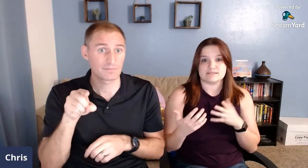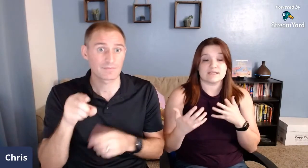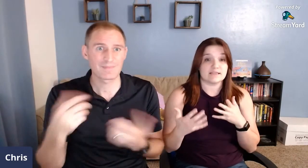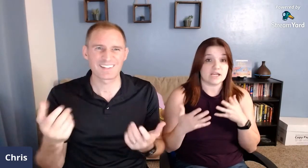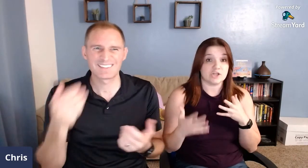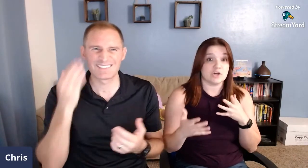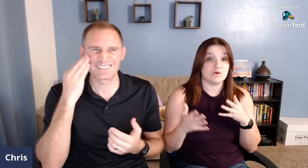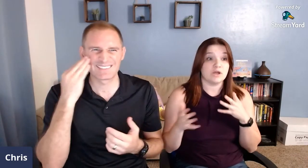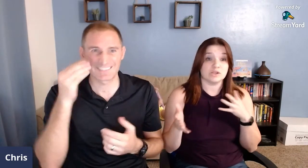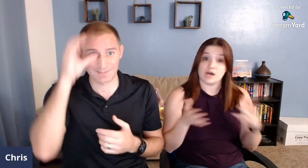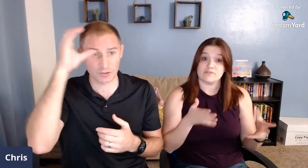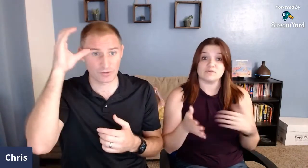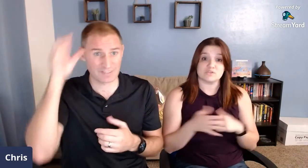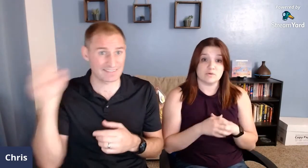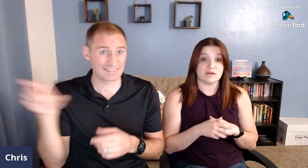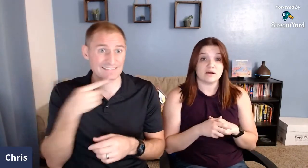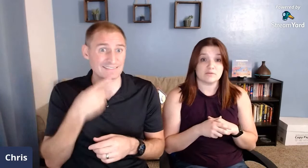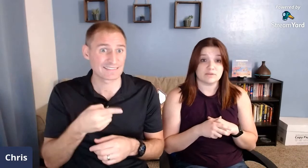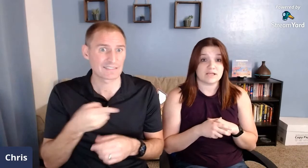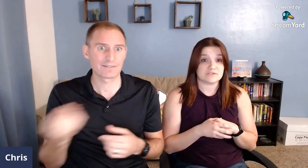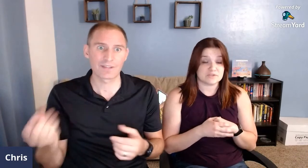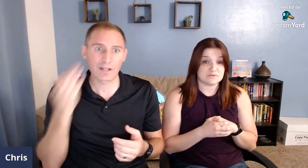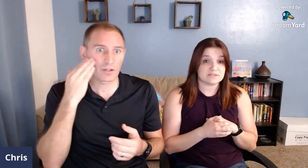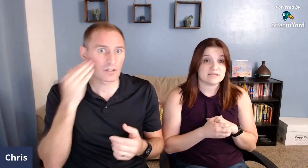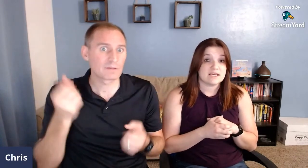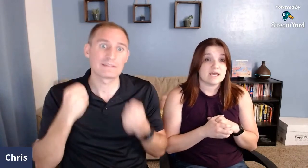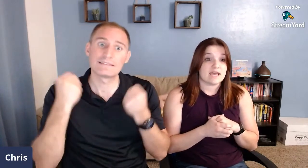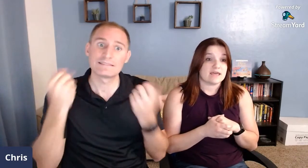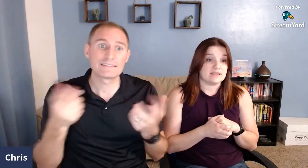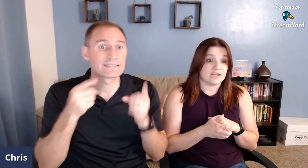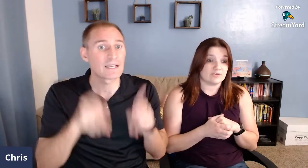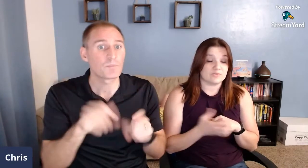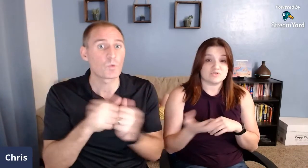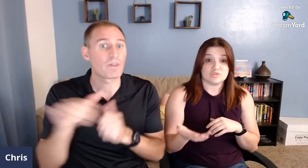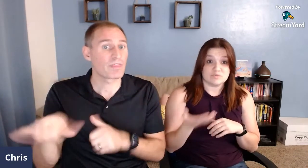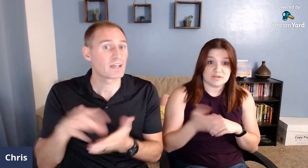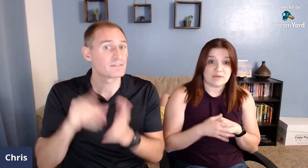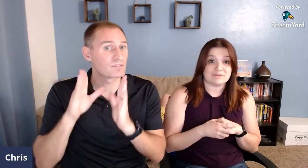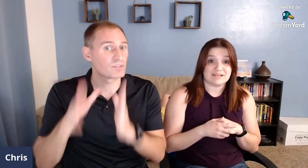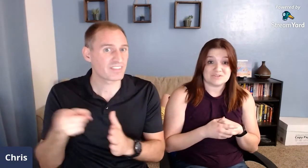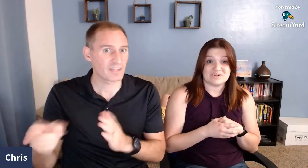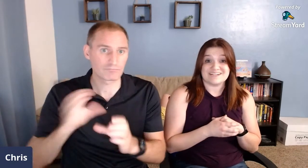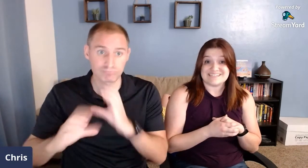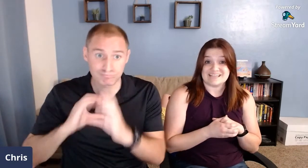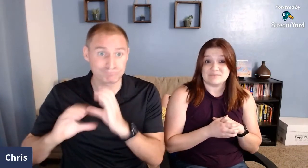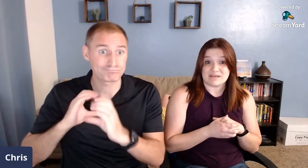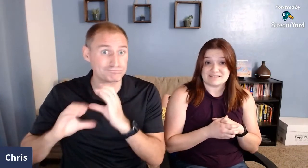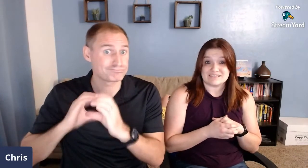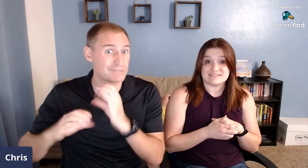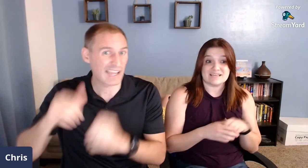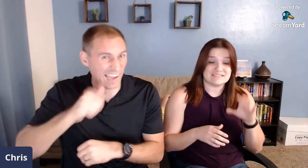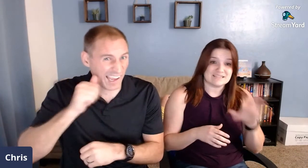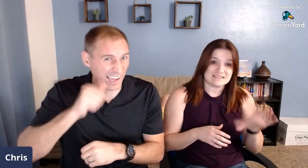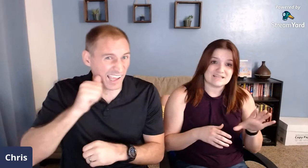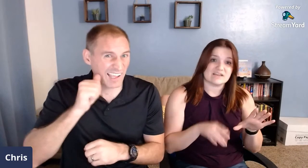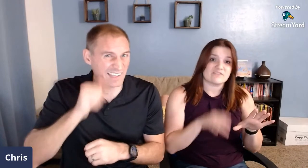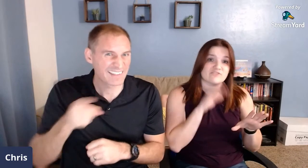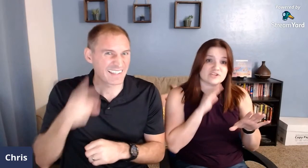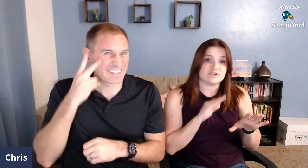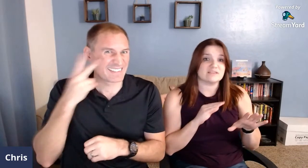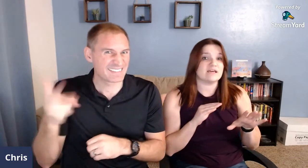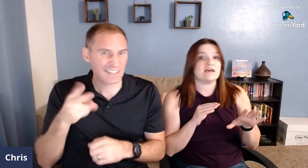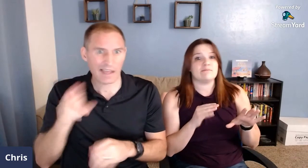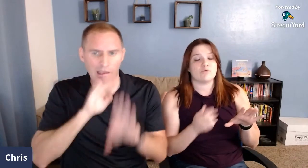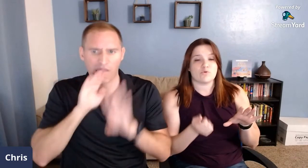because like Chris said, they know a lot of what's going on with that student. They're the ones who communicate with that student on a daily basis. They see the things